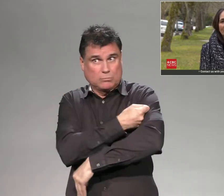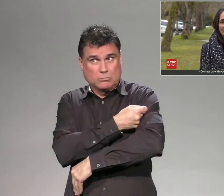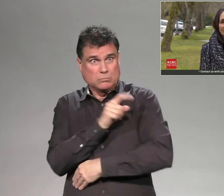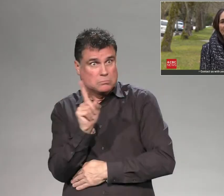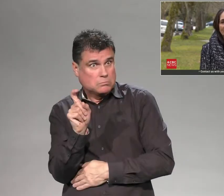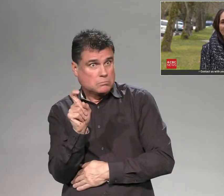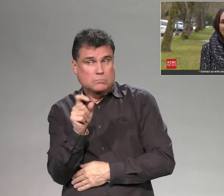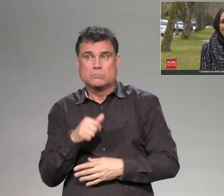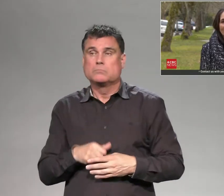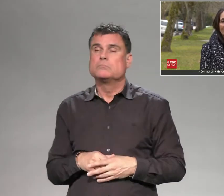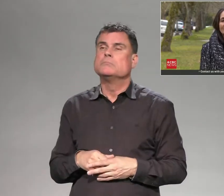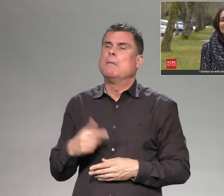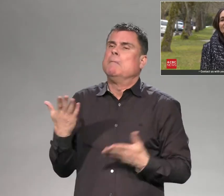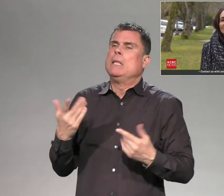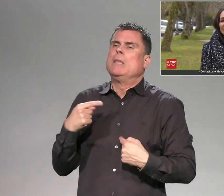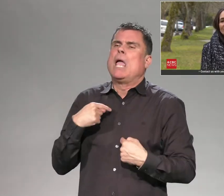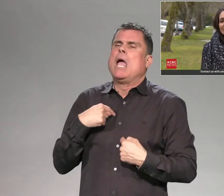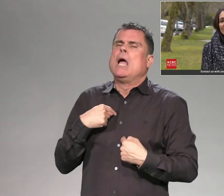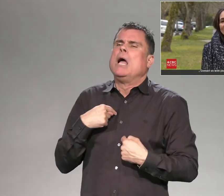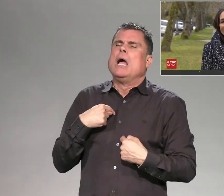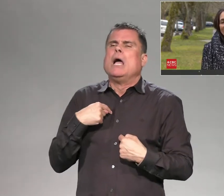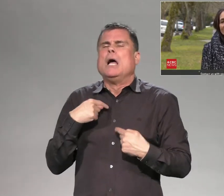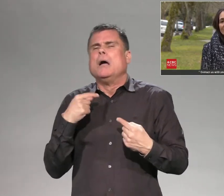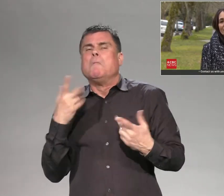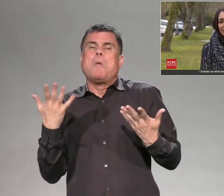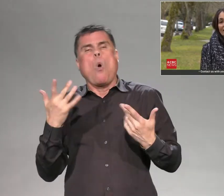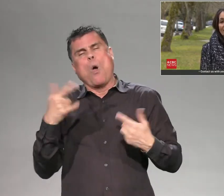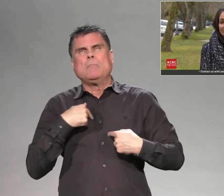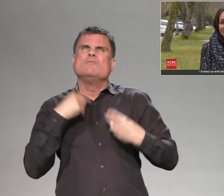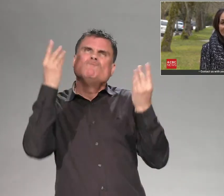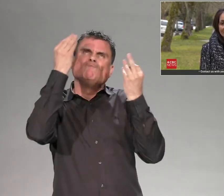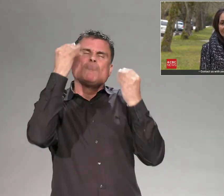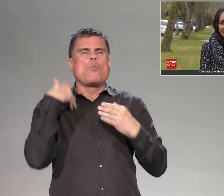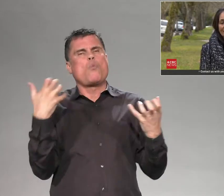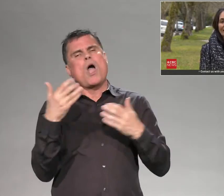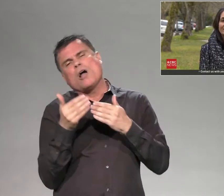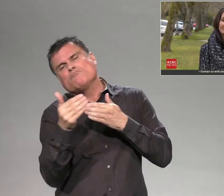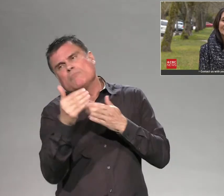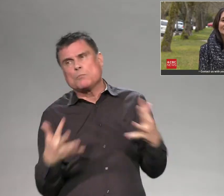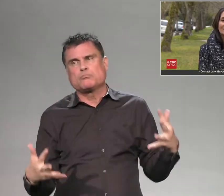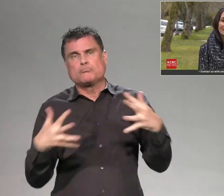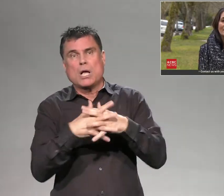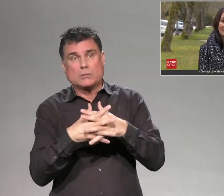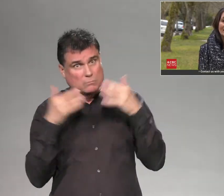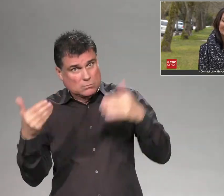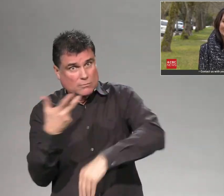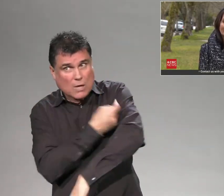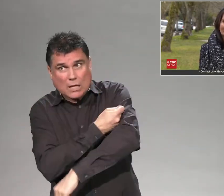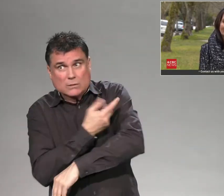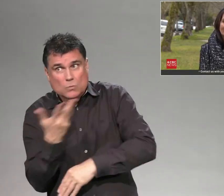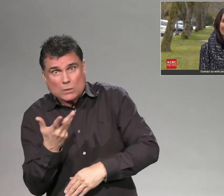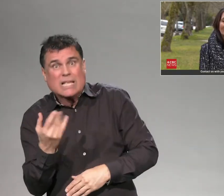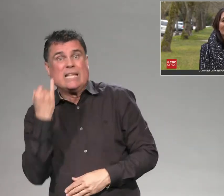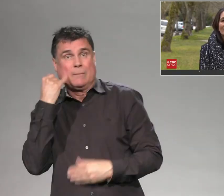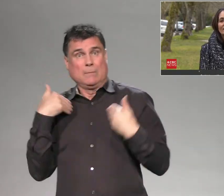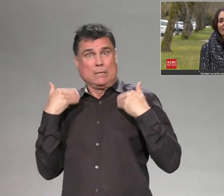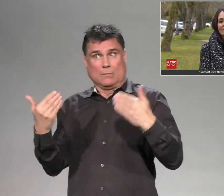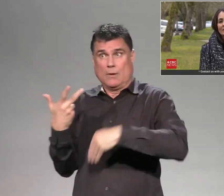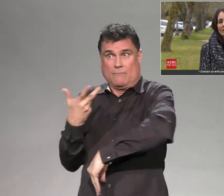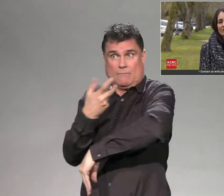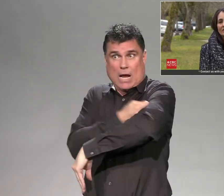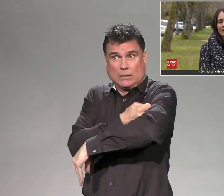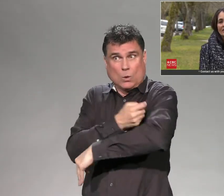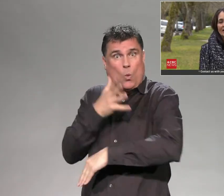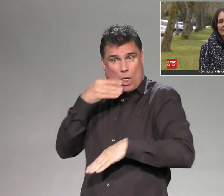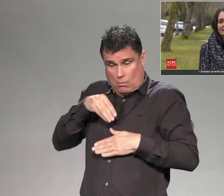about getting pregnant? Does the vaccine affect my fertility? And I get this asked by men and women. Another